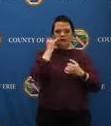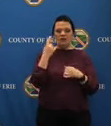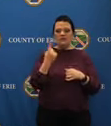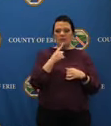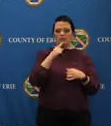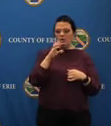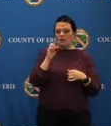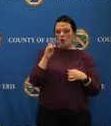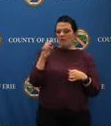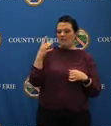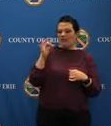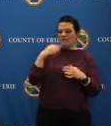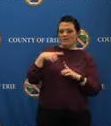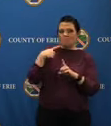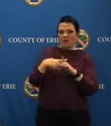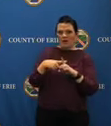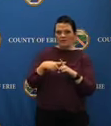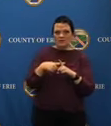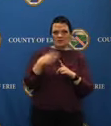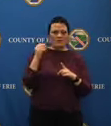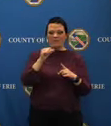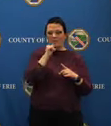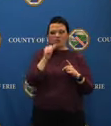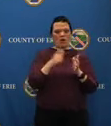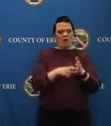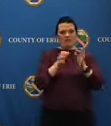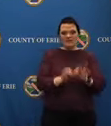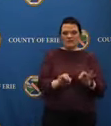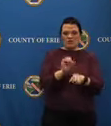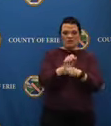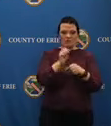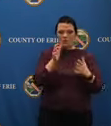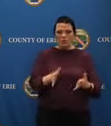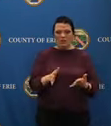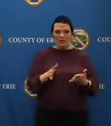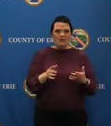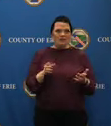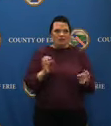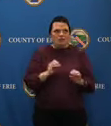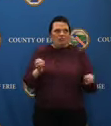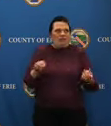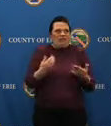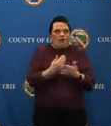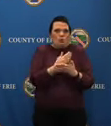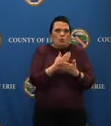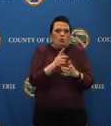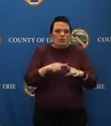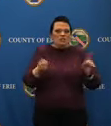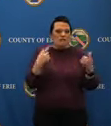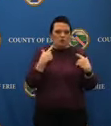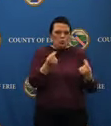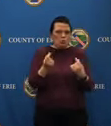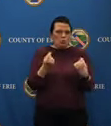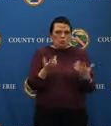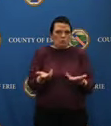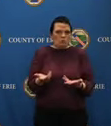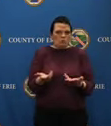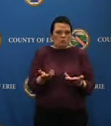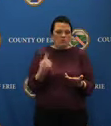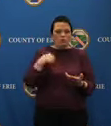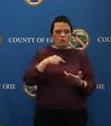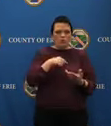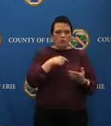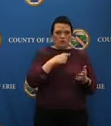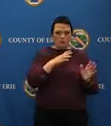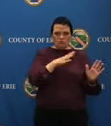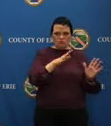is COVID-19 positive and they're not an essential employee, there's nothing new or different we would do with them. And so we should treat